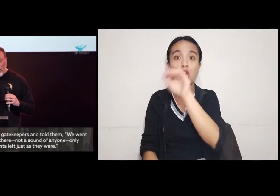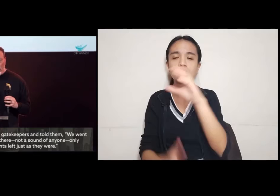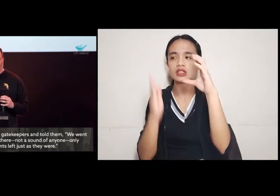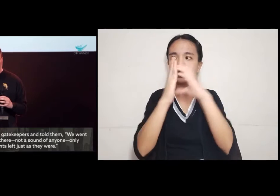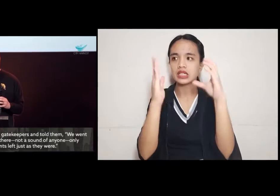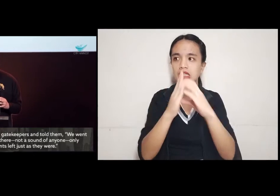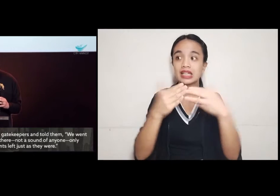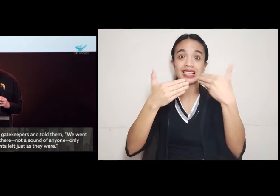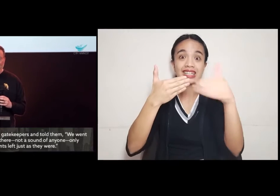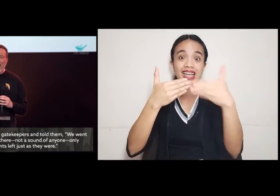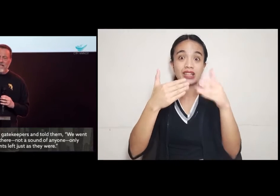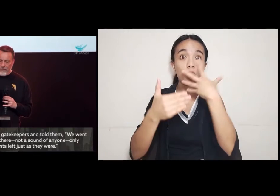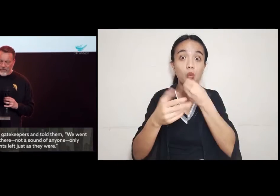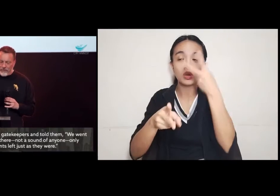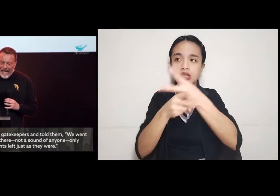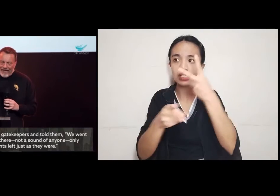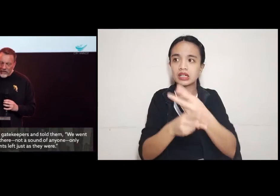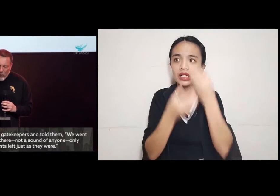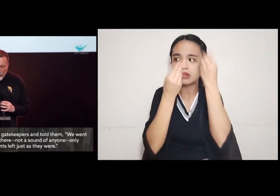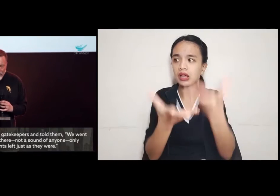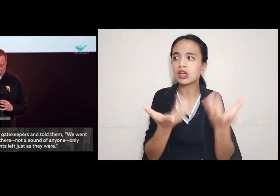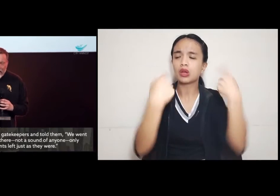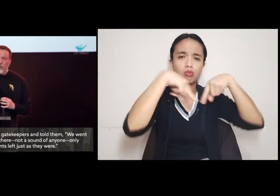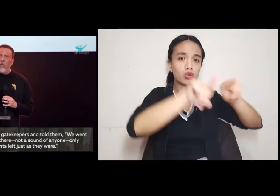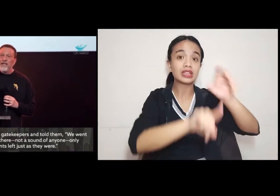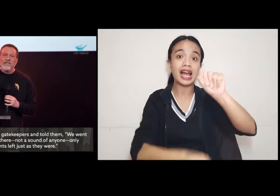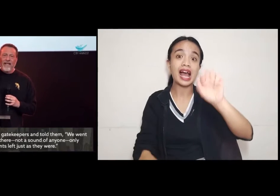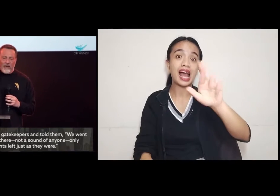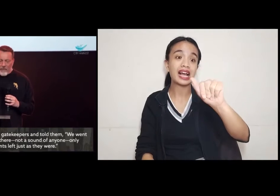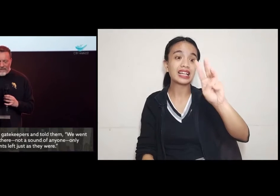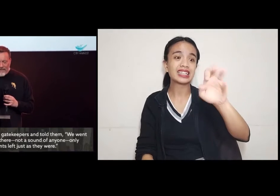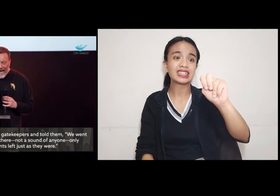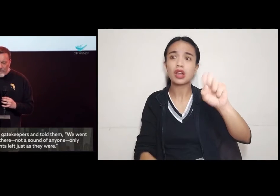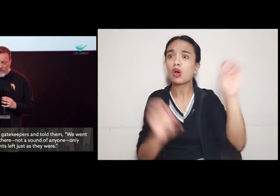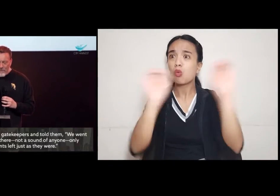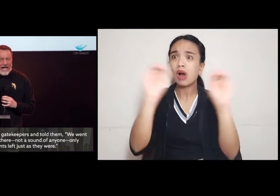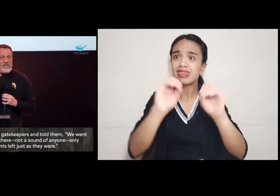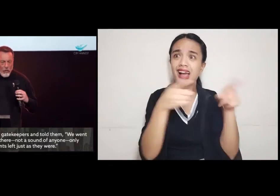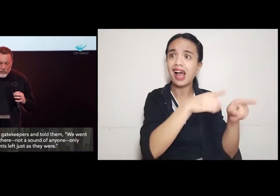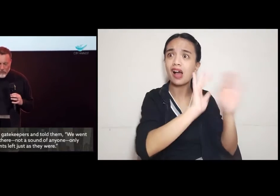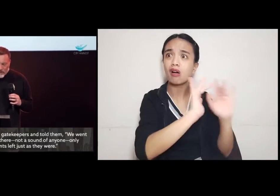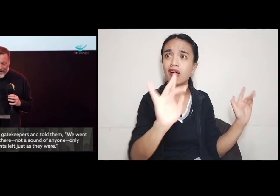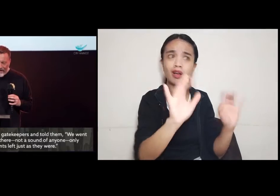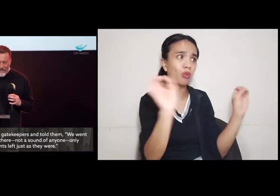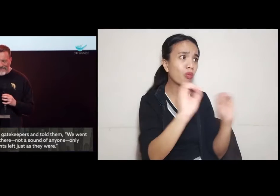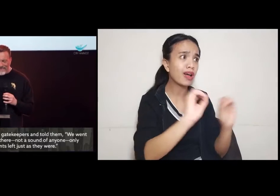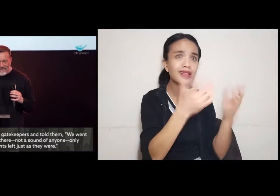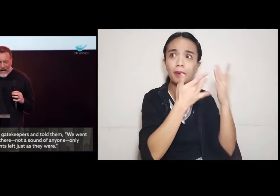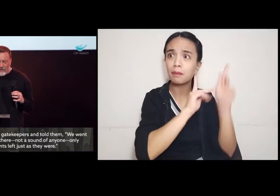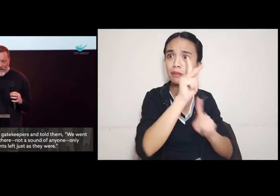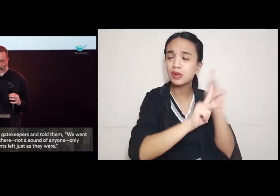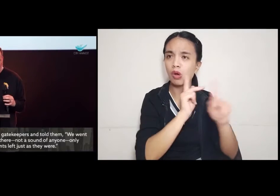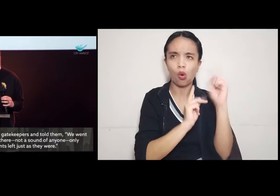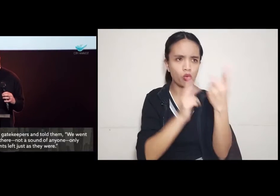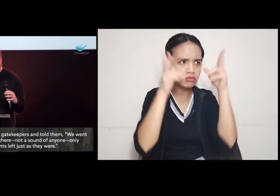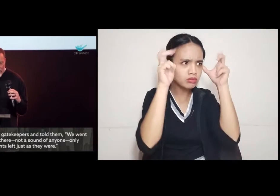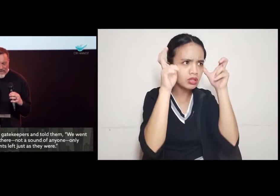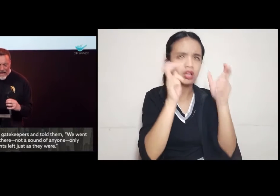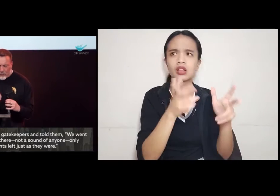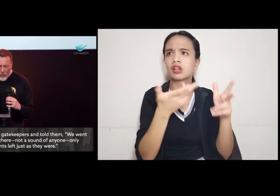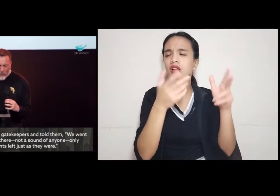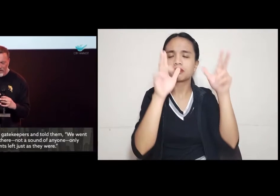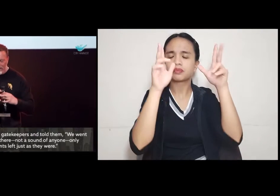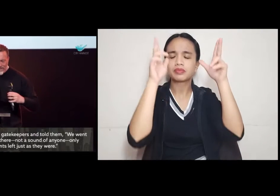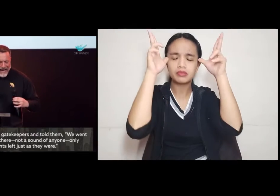went and called out to the city gatekeepers and told them, we went into Aramean camp and no one was there, not a sound of anyone,